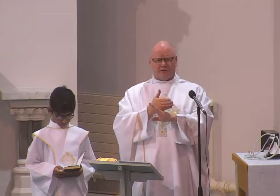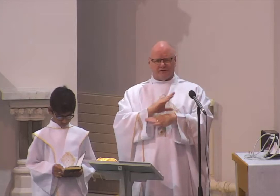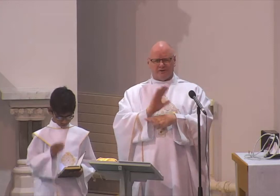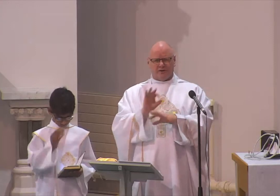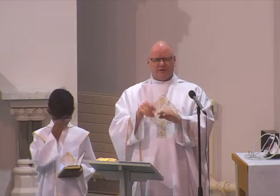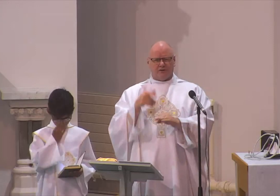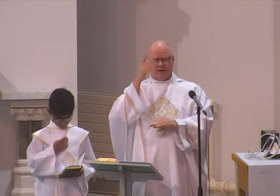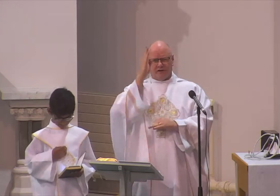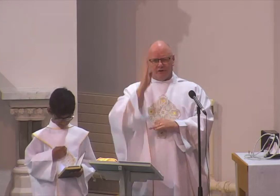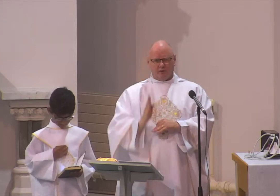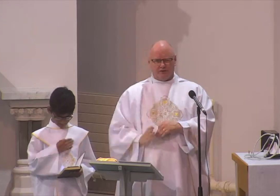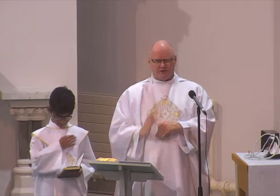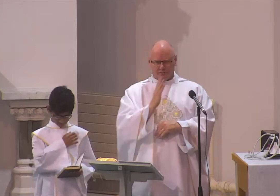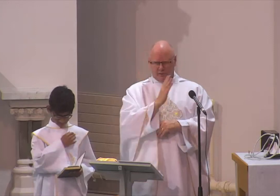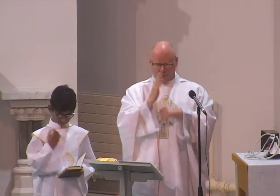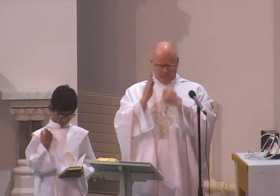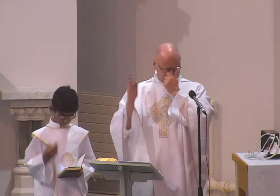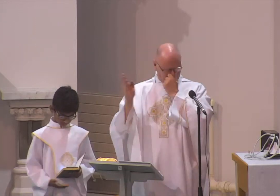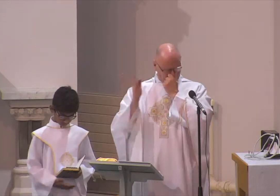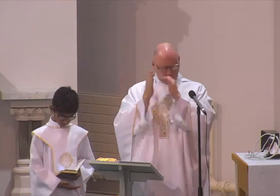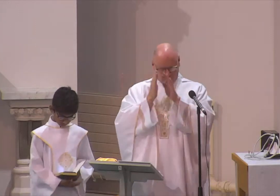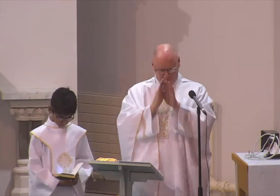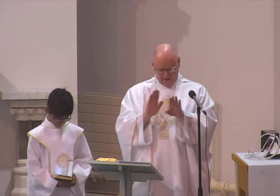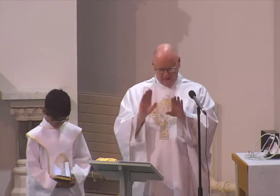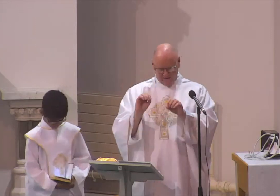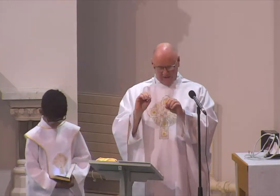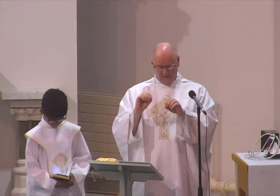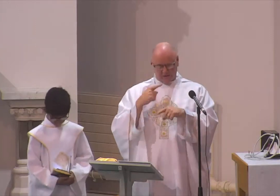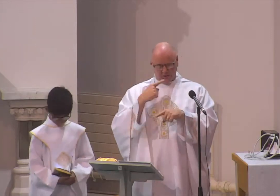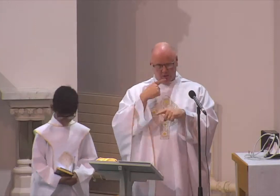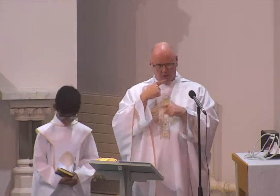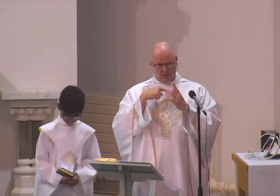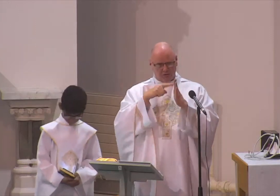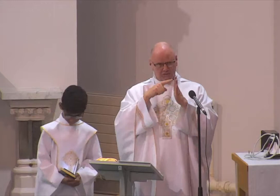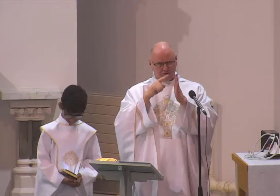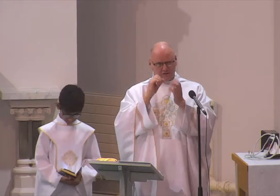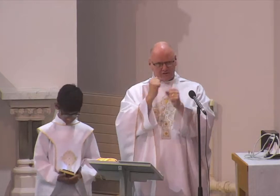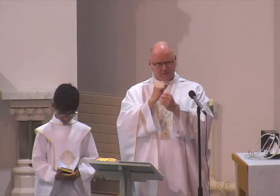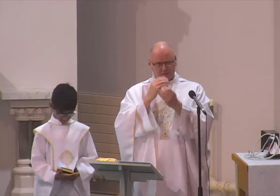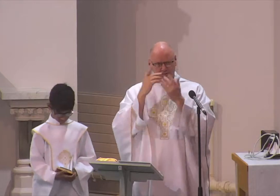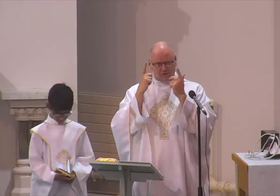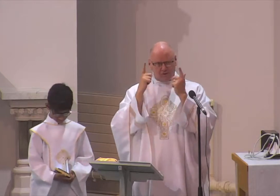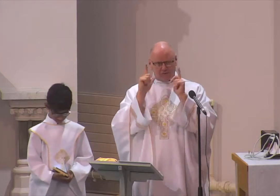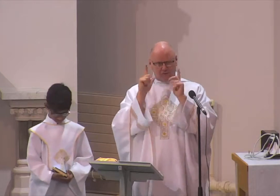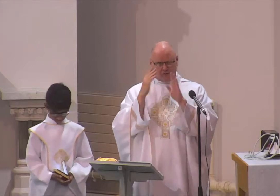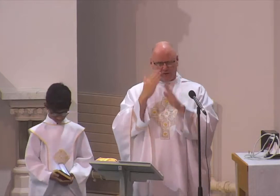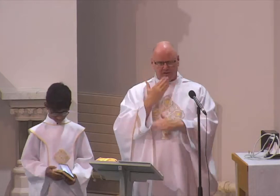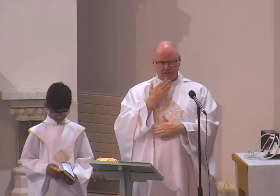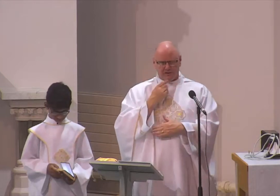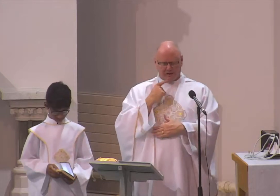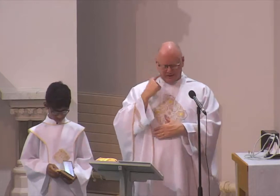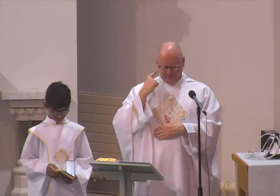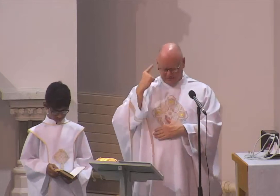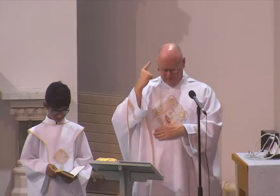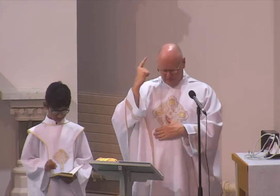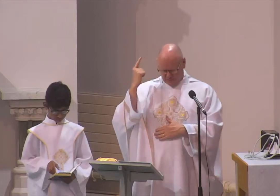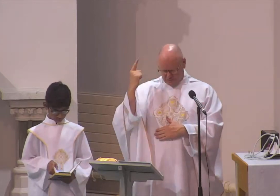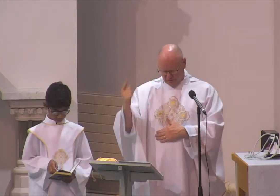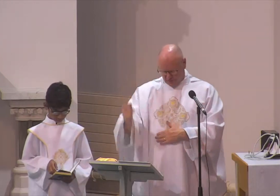Son, and the Holy Spirit. The Mass is ended. Go and announce the Gospel of the Lord. Thanks be to God.